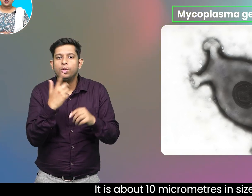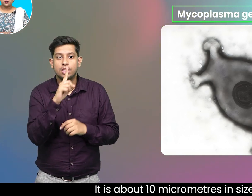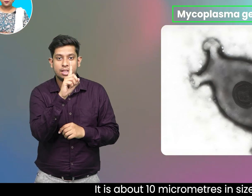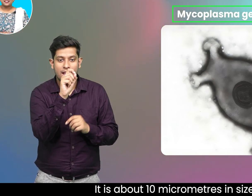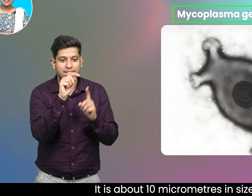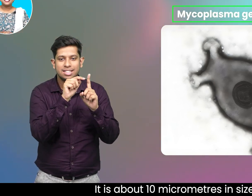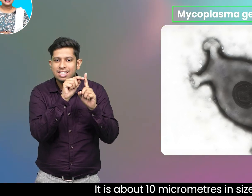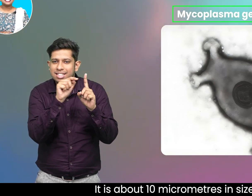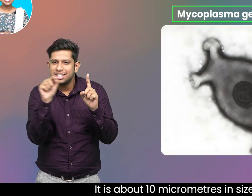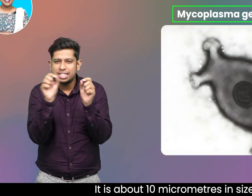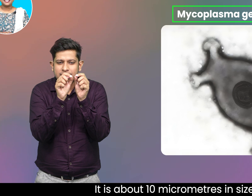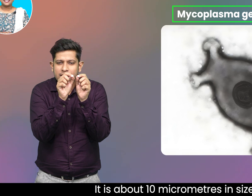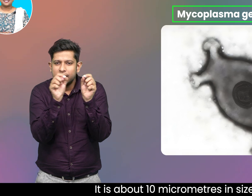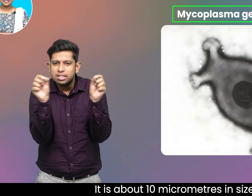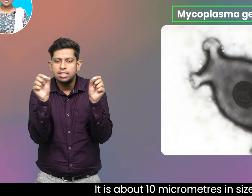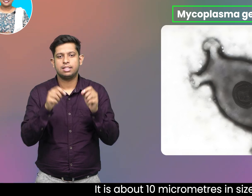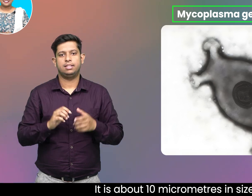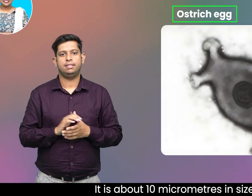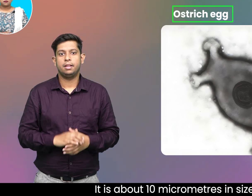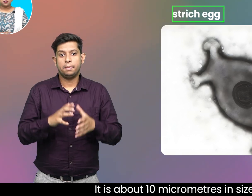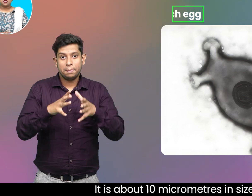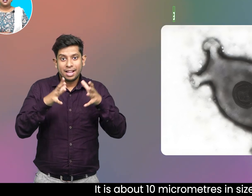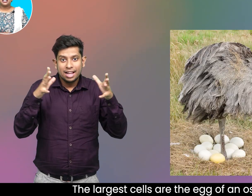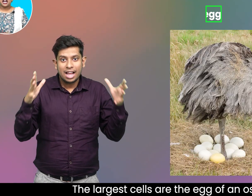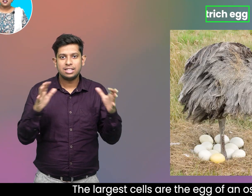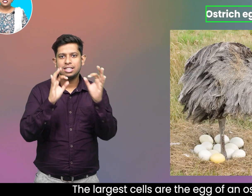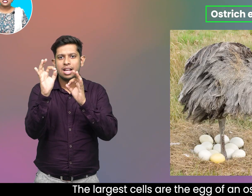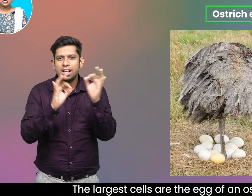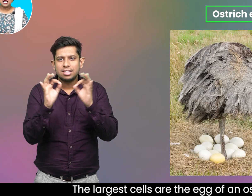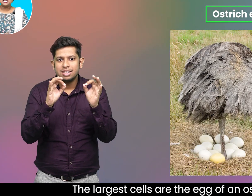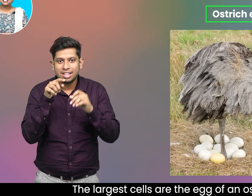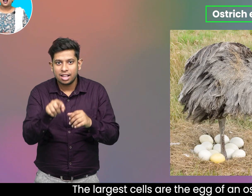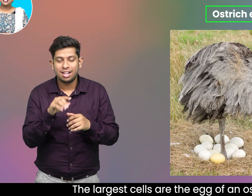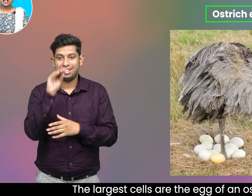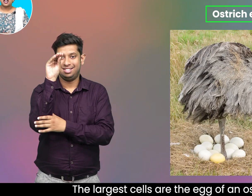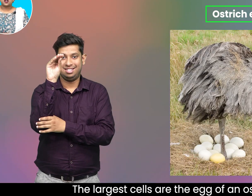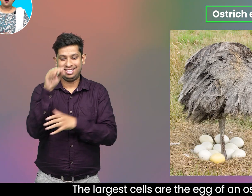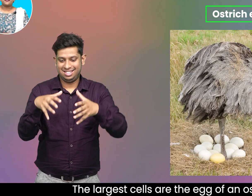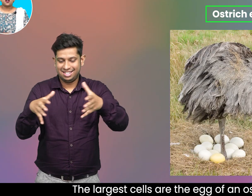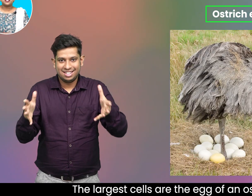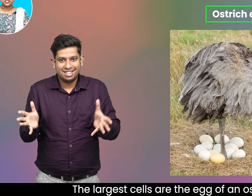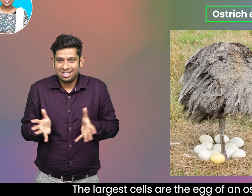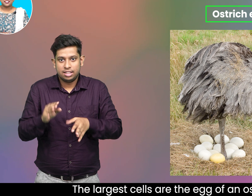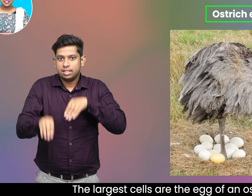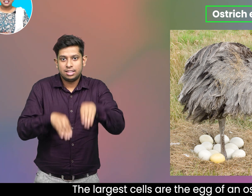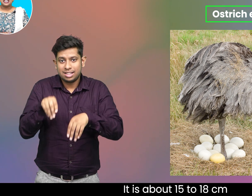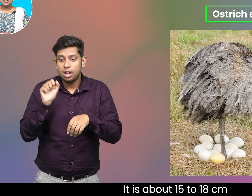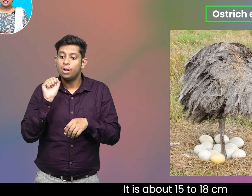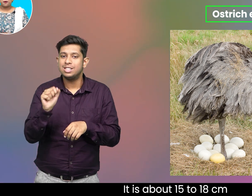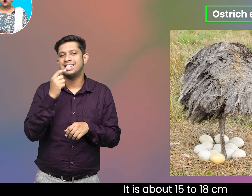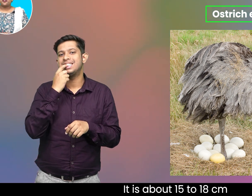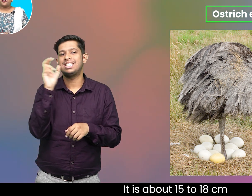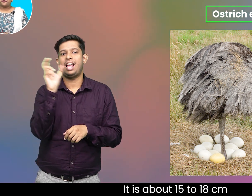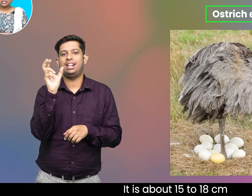10 micrometers in size. The largest cells are the egg of an ostrich. It